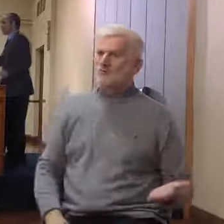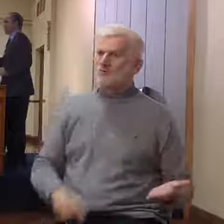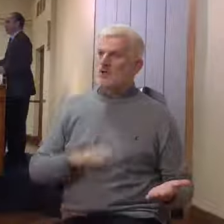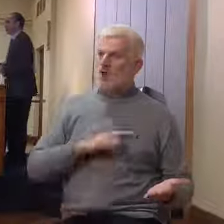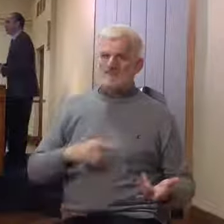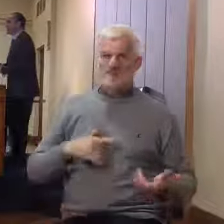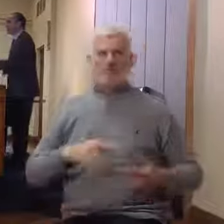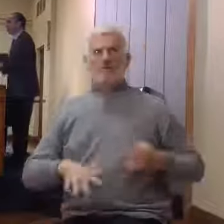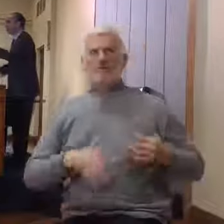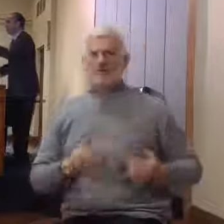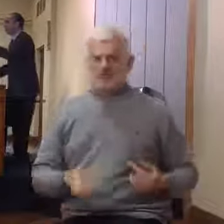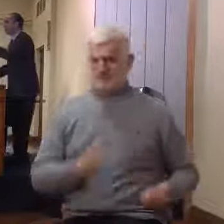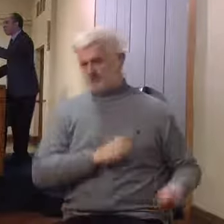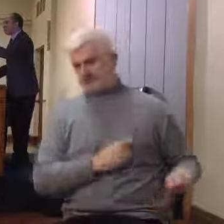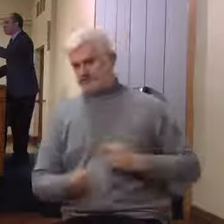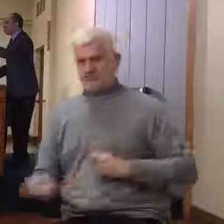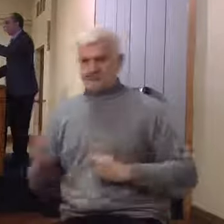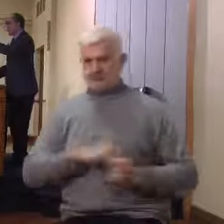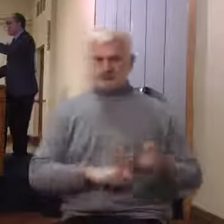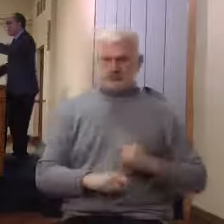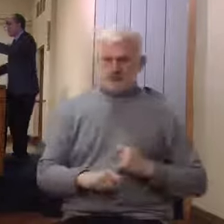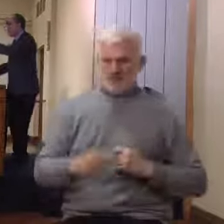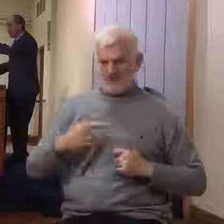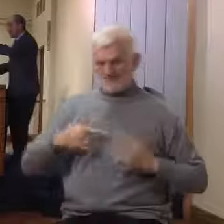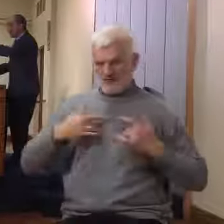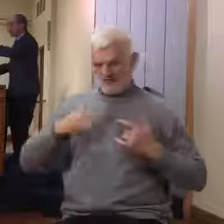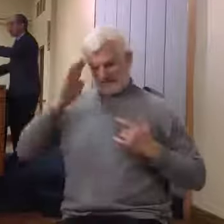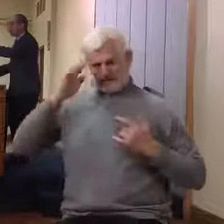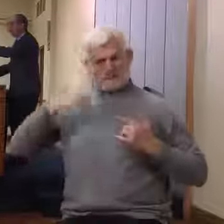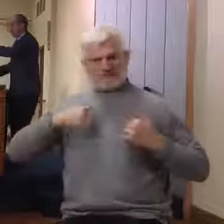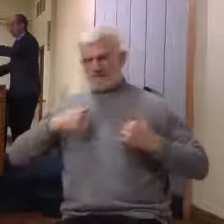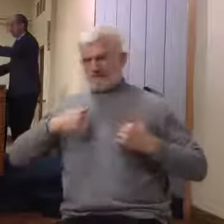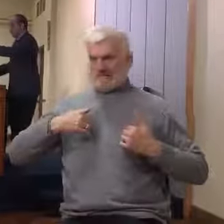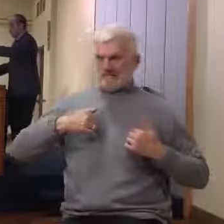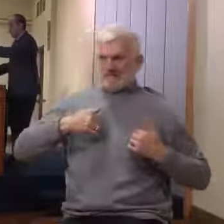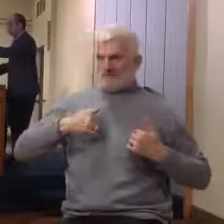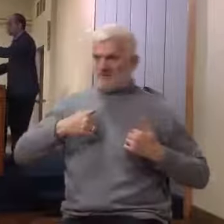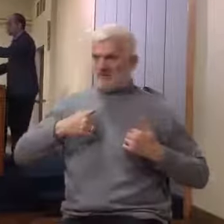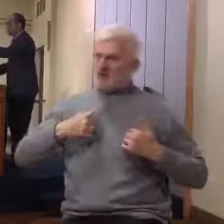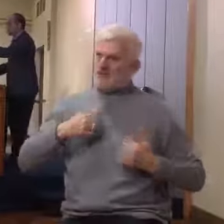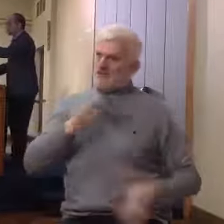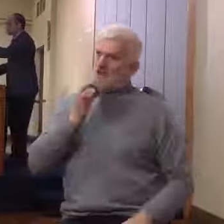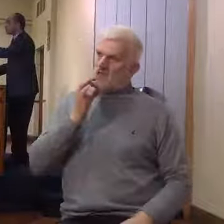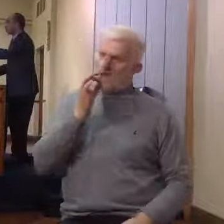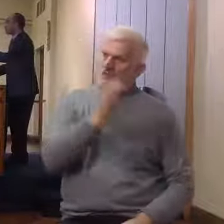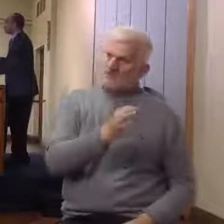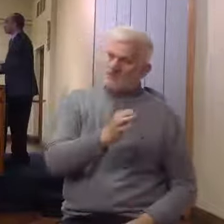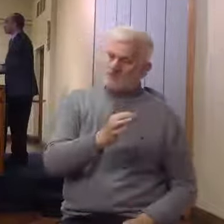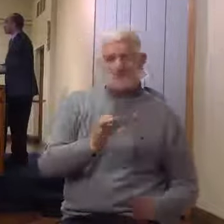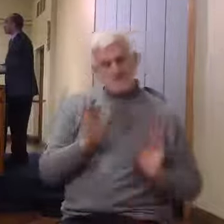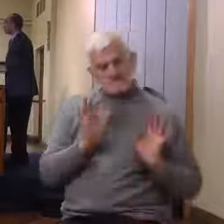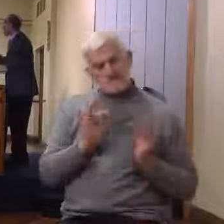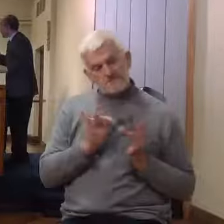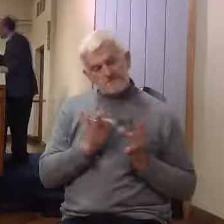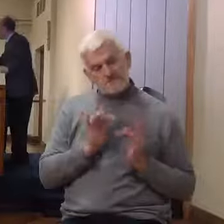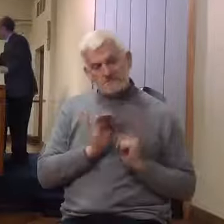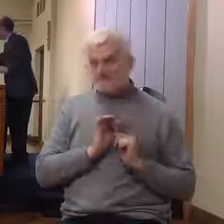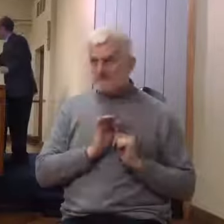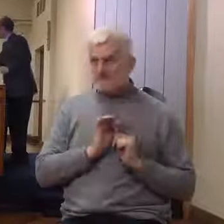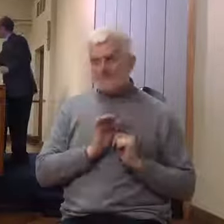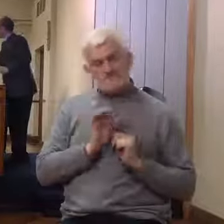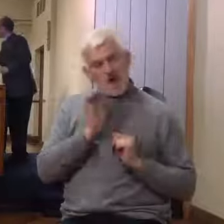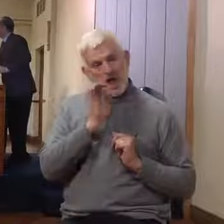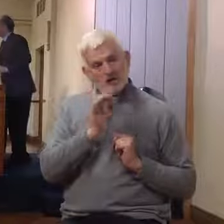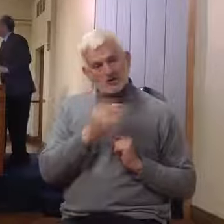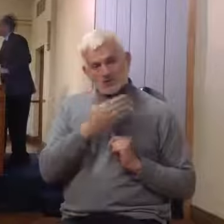danger. He asked at one instance, I'm telling you this, you know, he asked at one instance if he could speak face to face